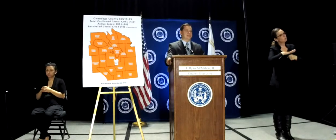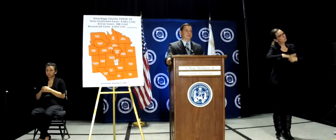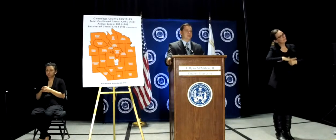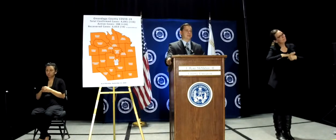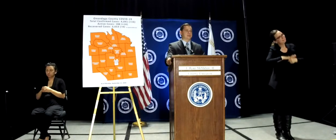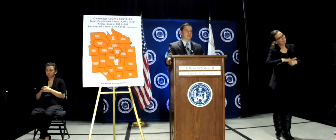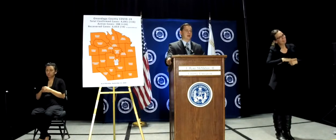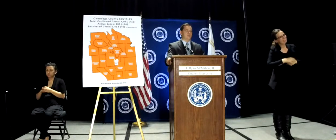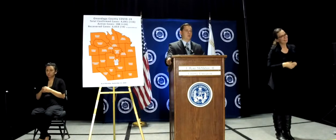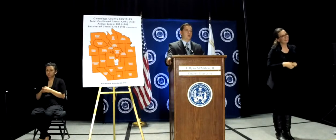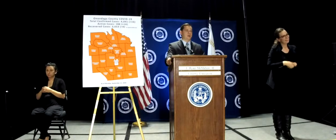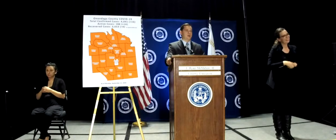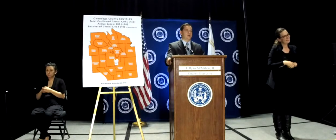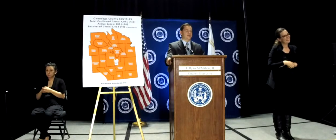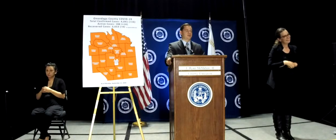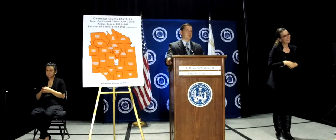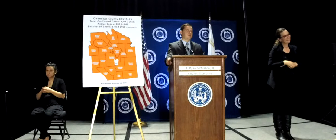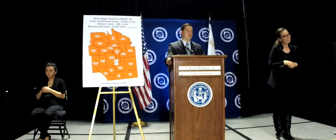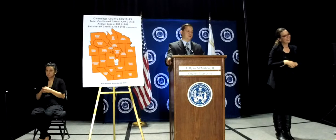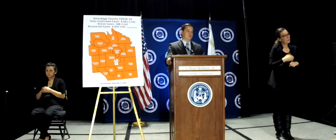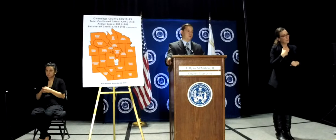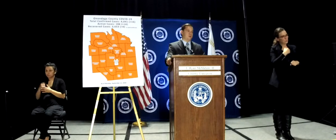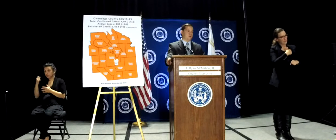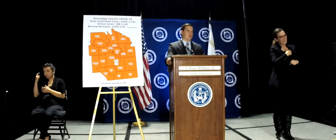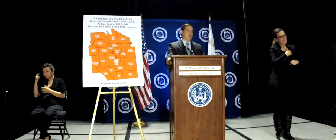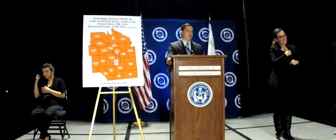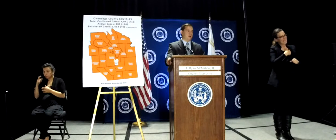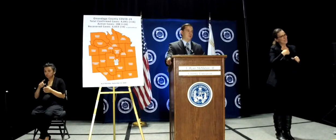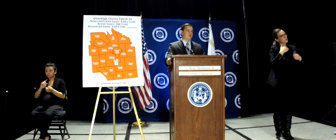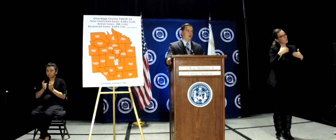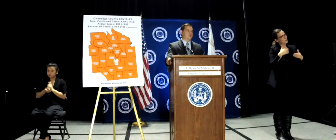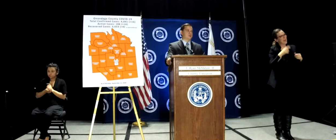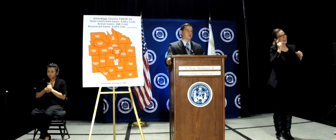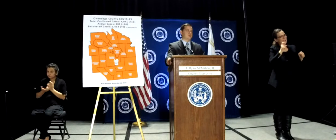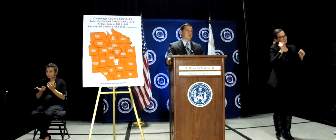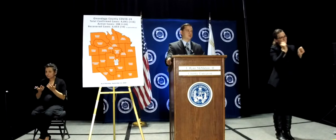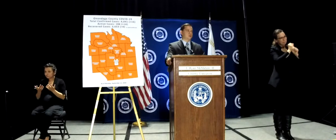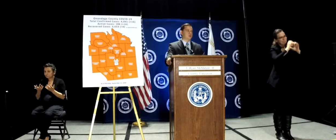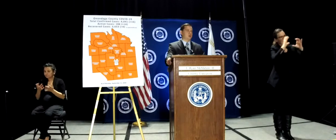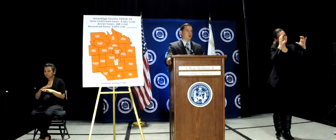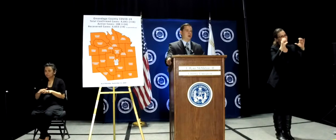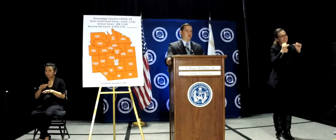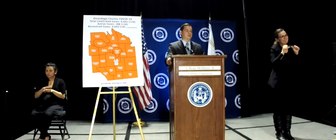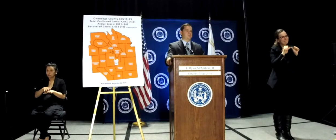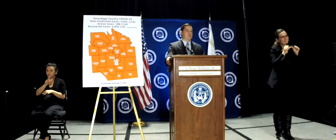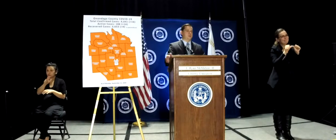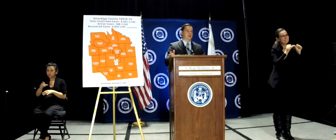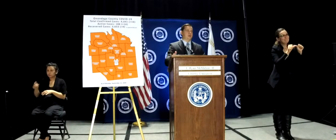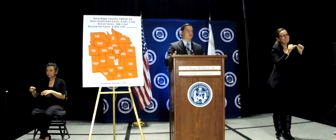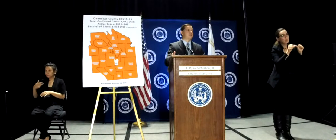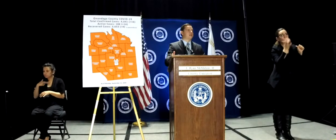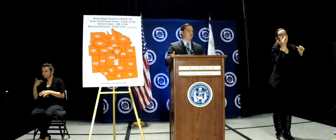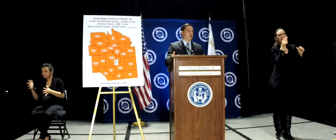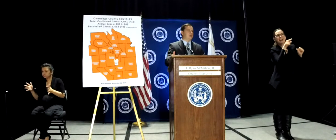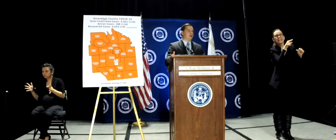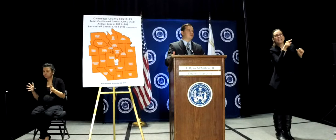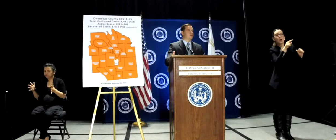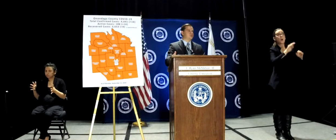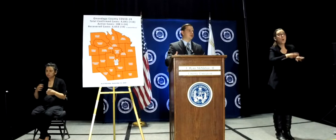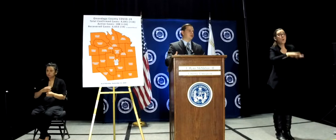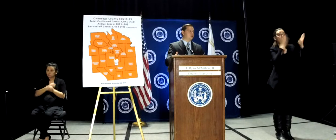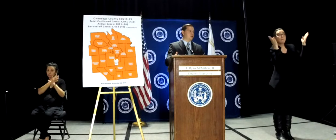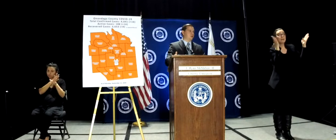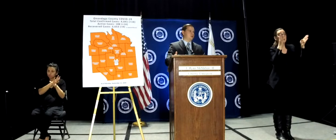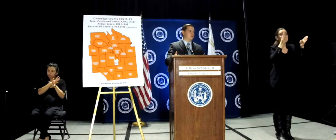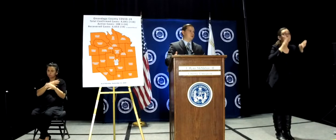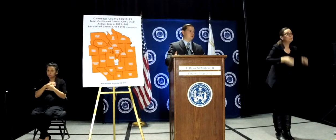not going to say it's unsustainable, but it's going to be very difficult for us to continue to meet many of these state mandates when the